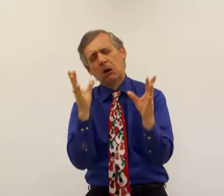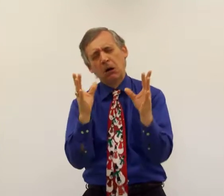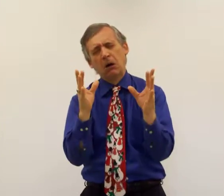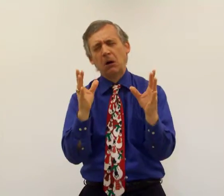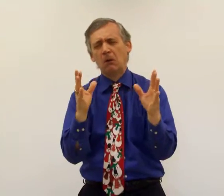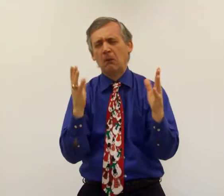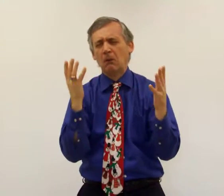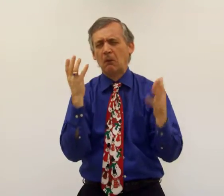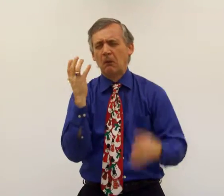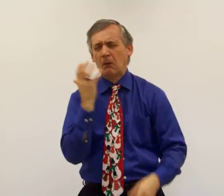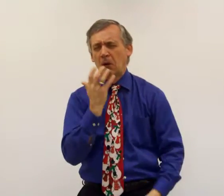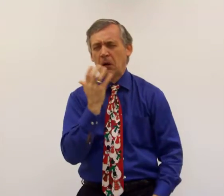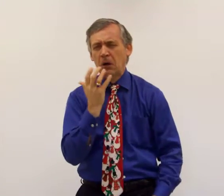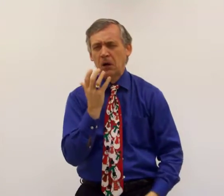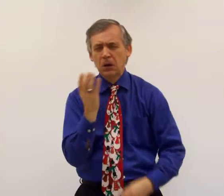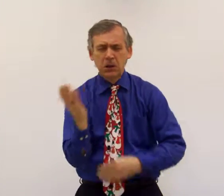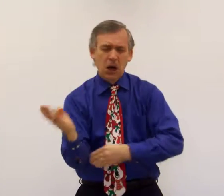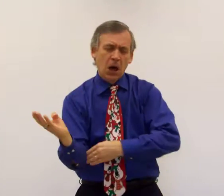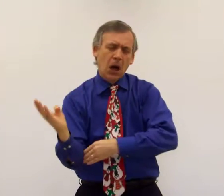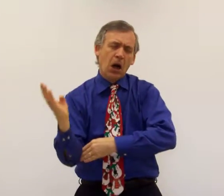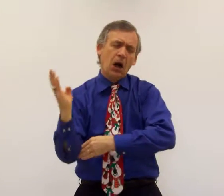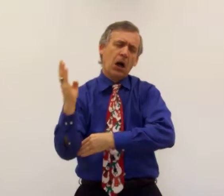All day long he mourned his bride,